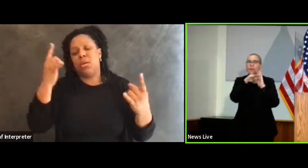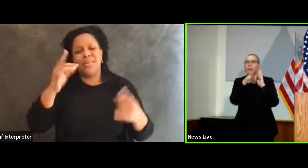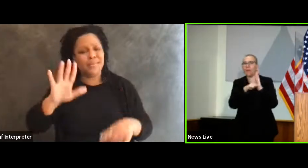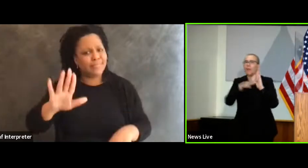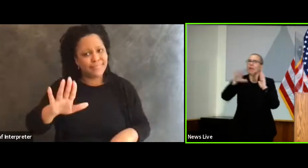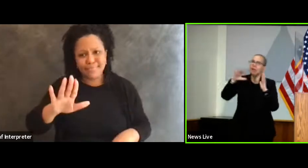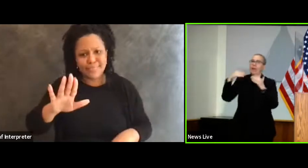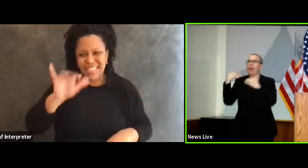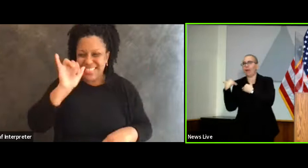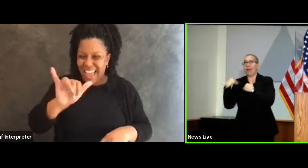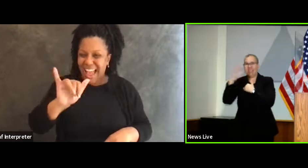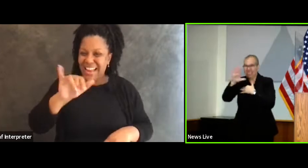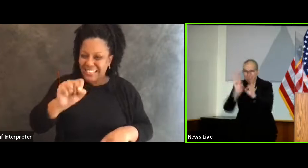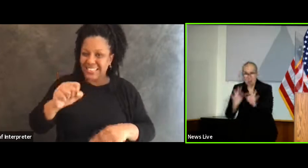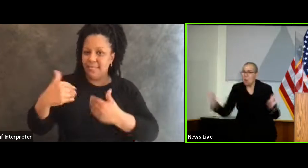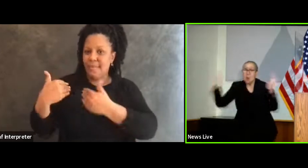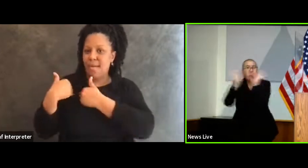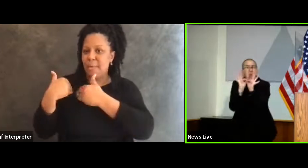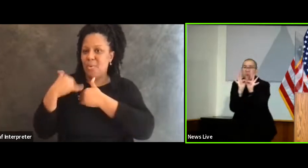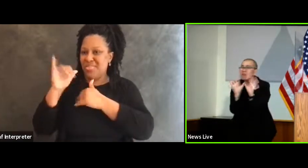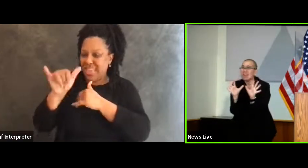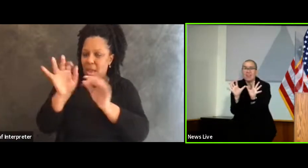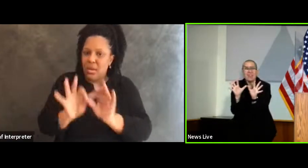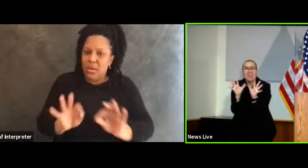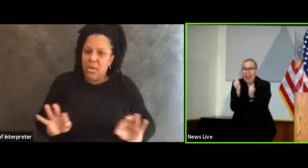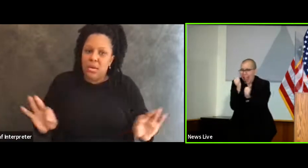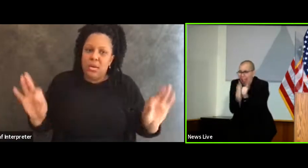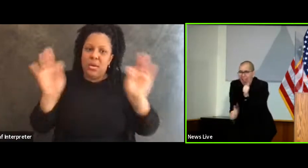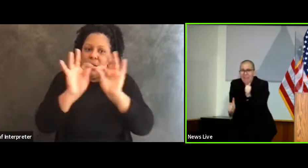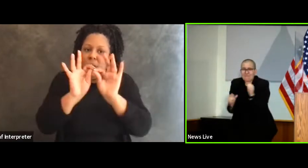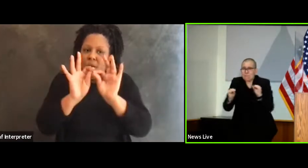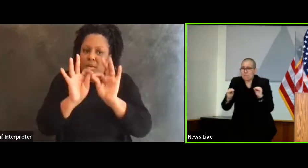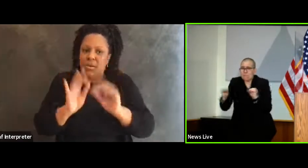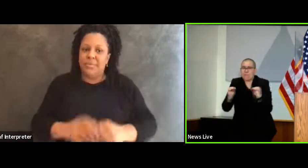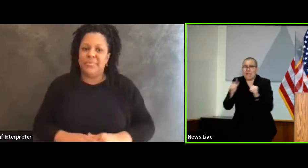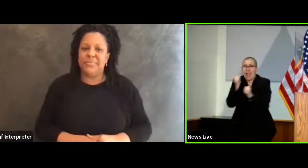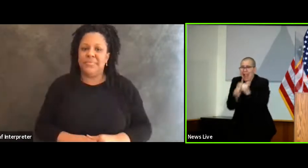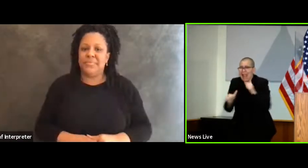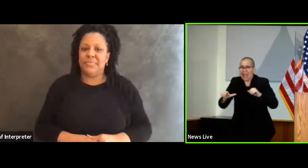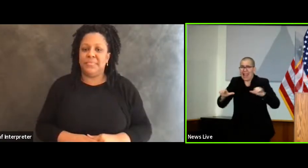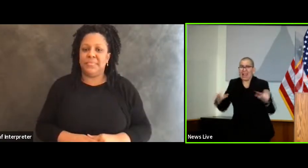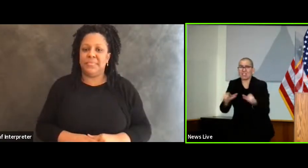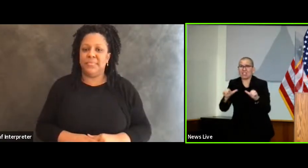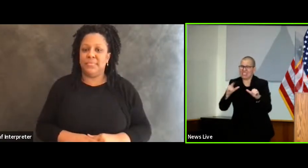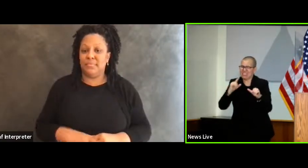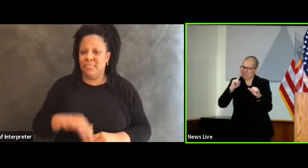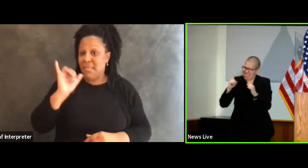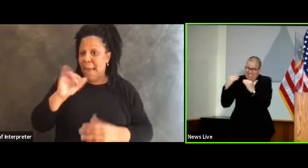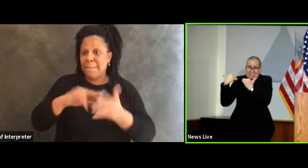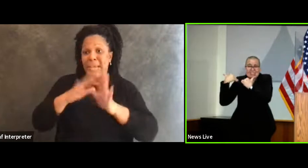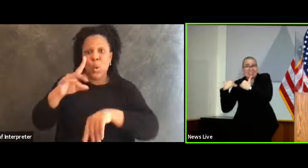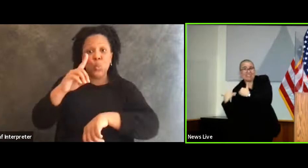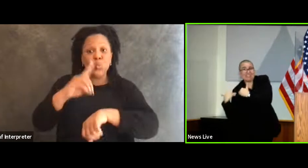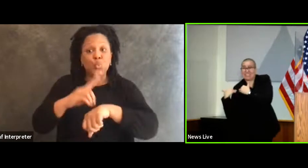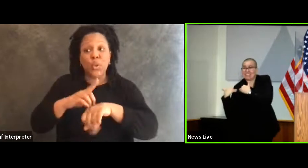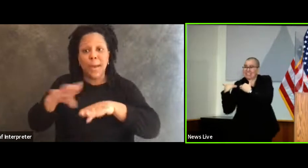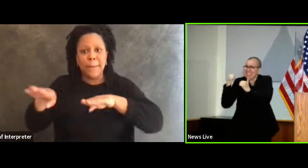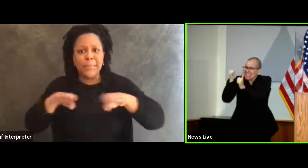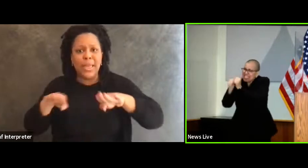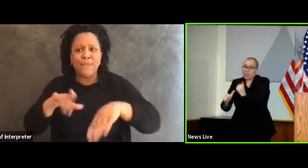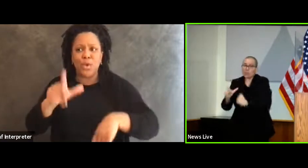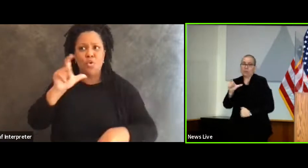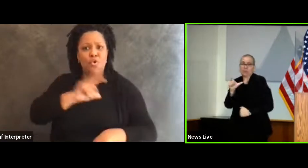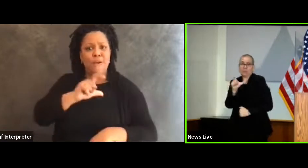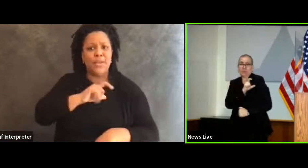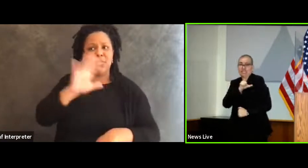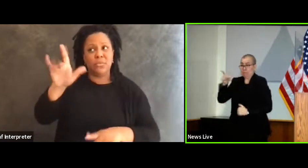matters. It matters to shape the firm duties and the behaviors of our licensed officers, especially in